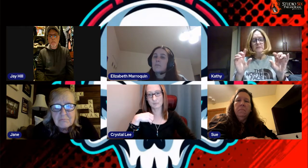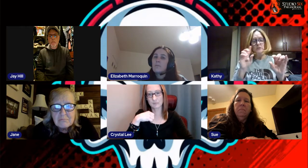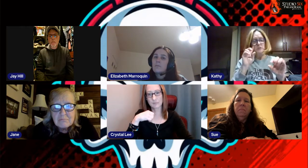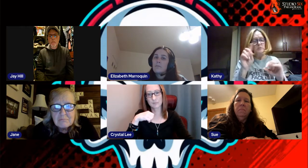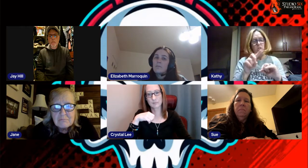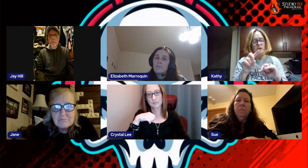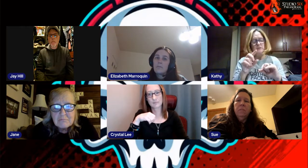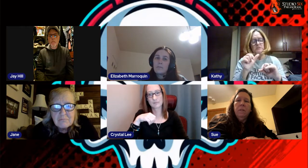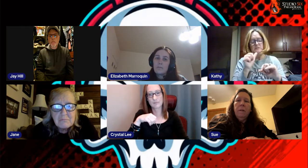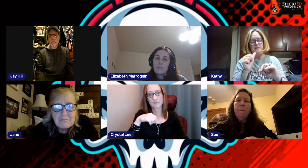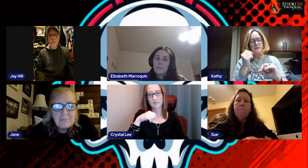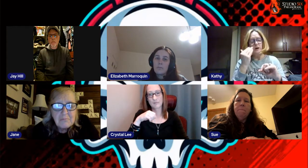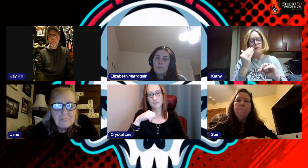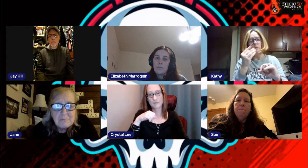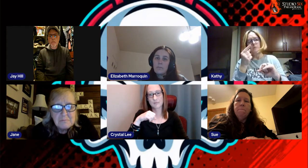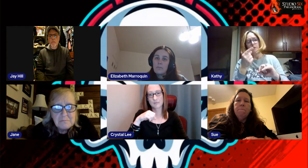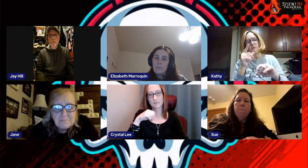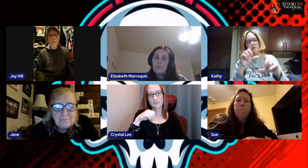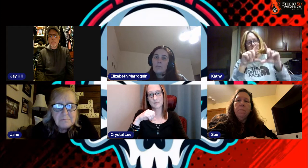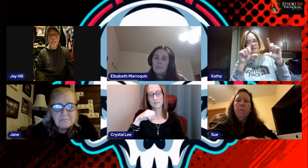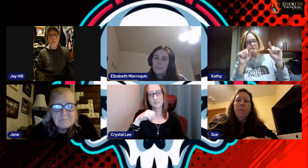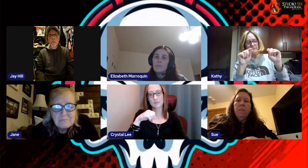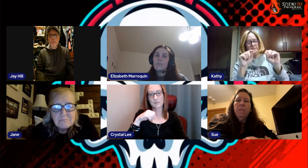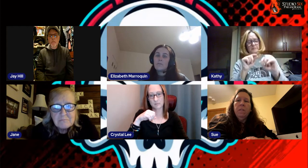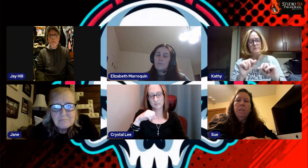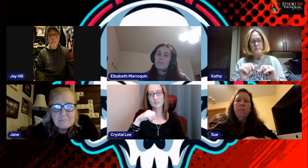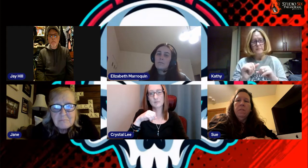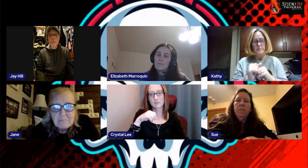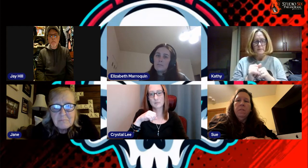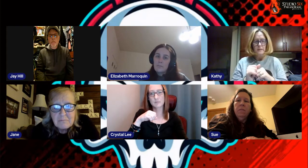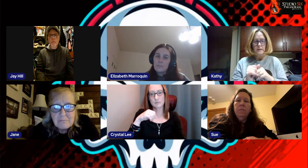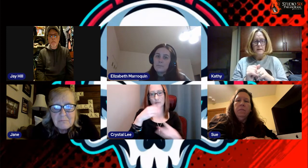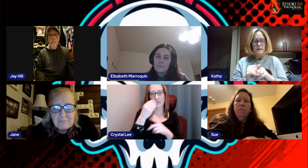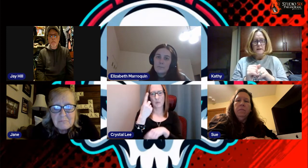that? So she was looking. She didn't know what that.